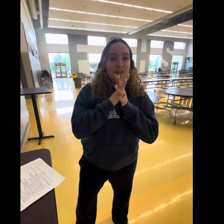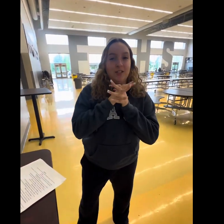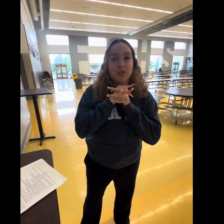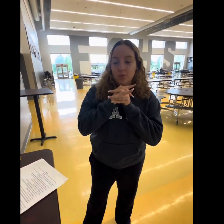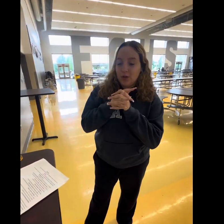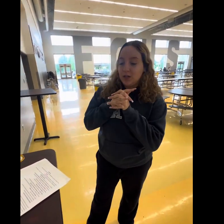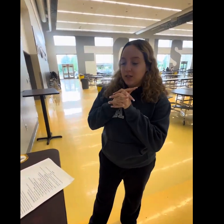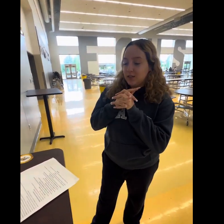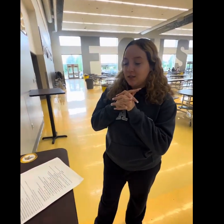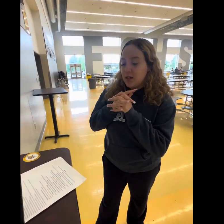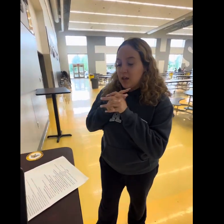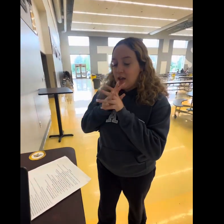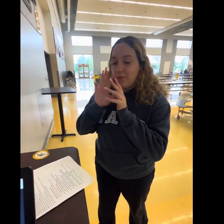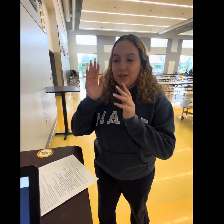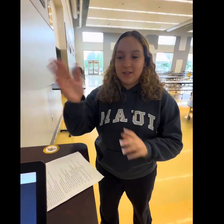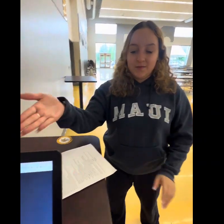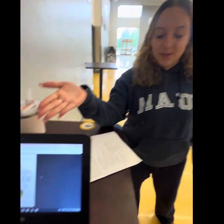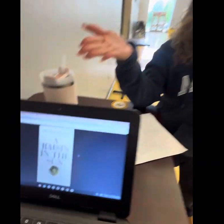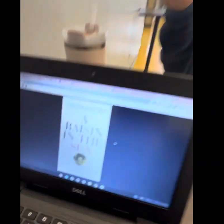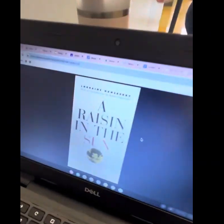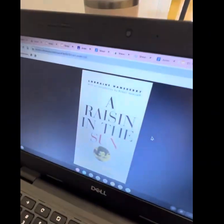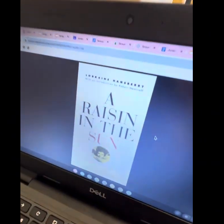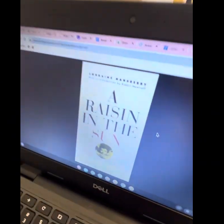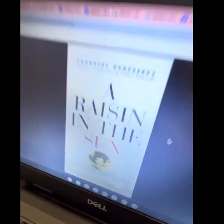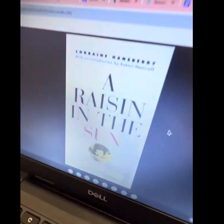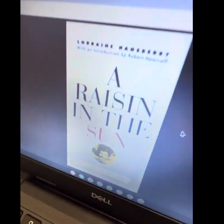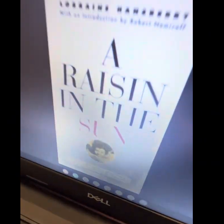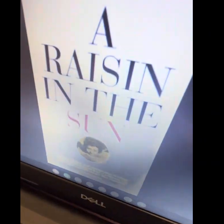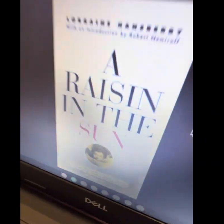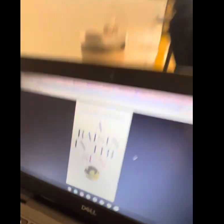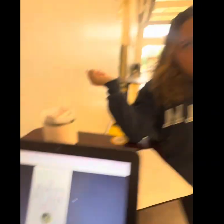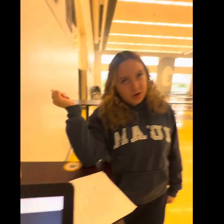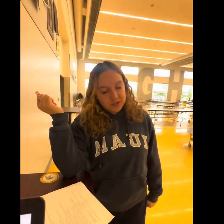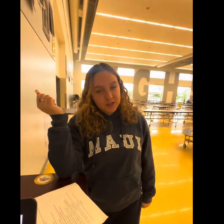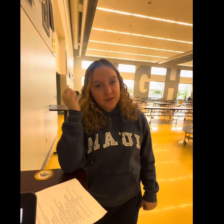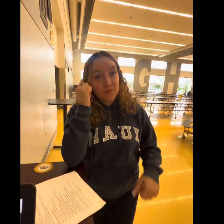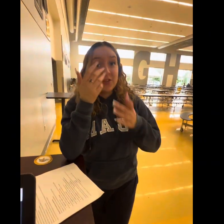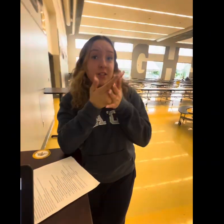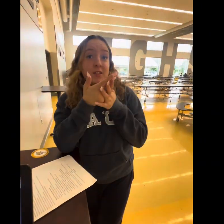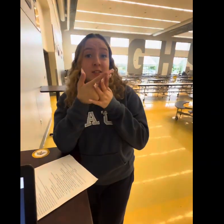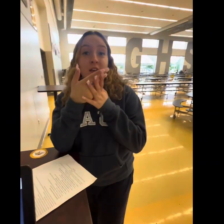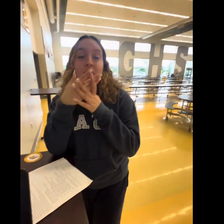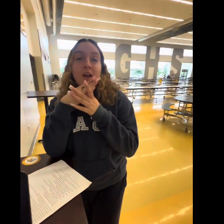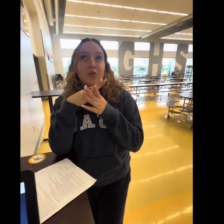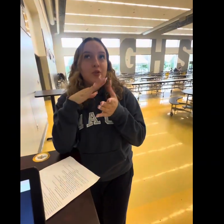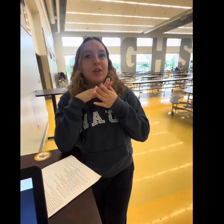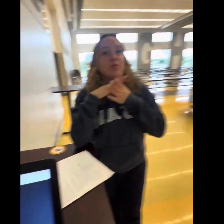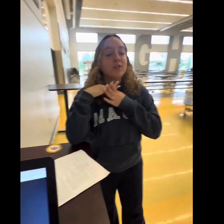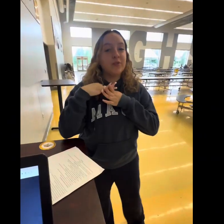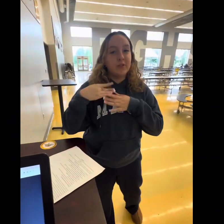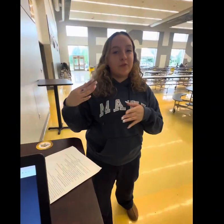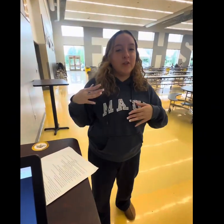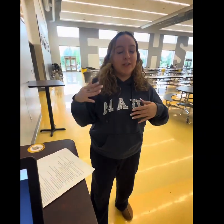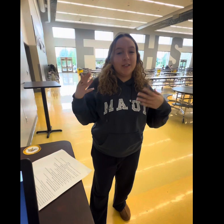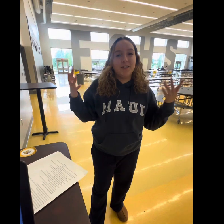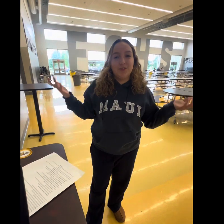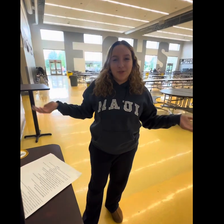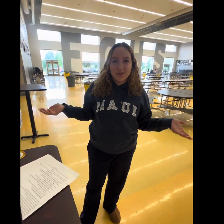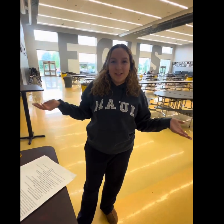English was a Raisin of the Sun theme to self project. For this unit, it was a little different because usually in